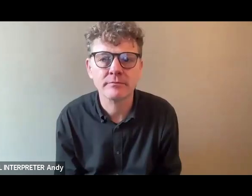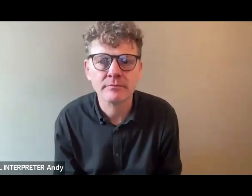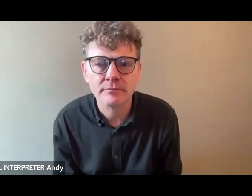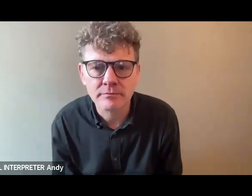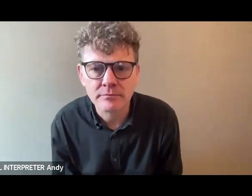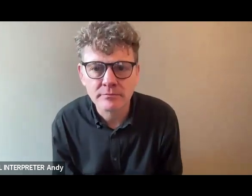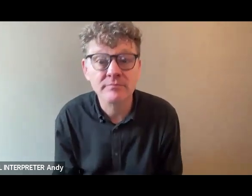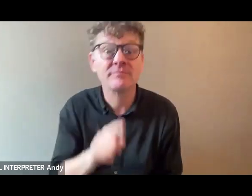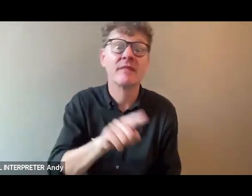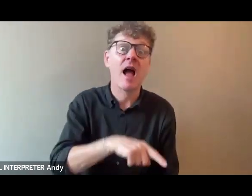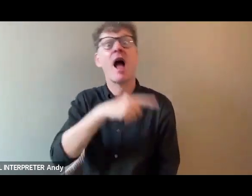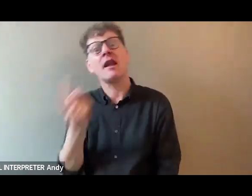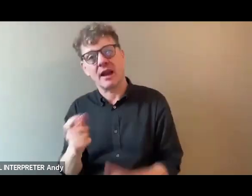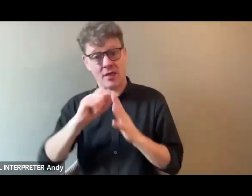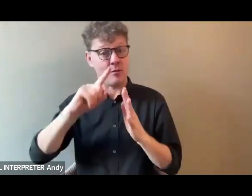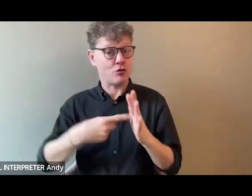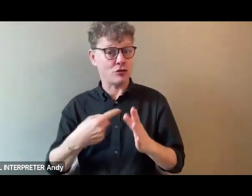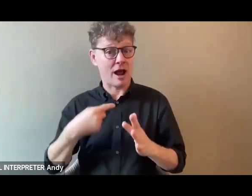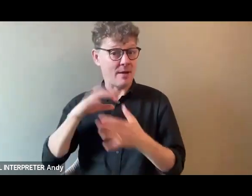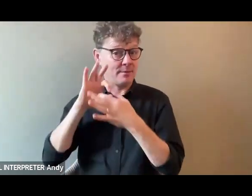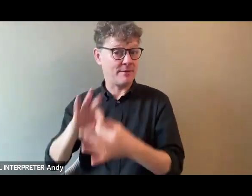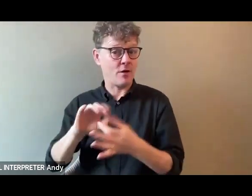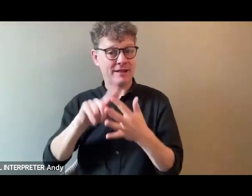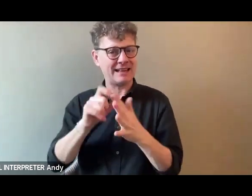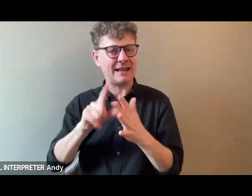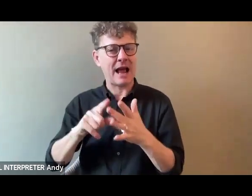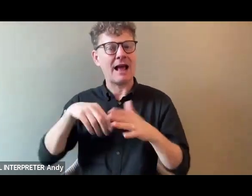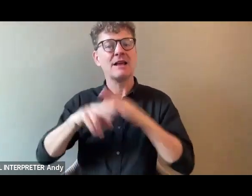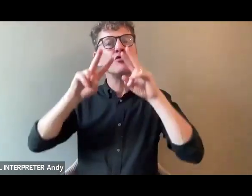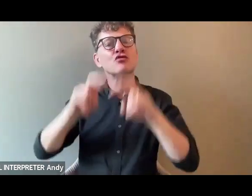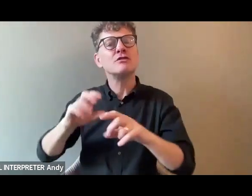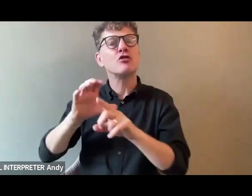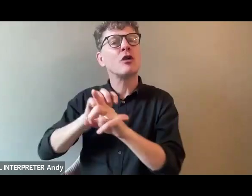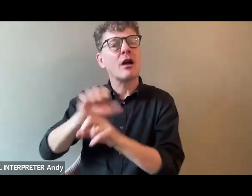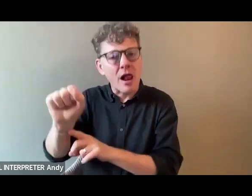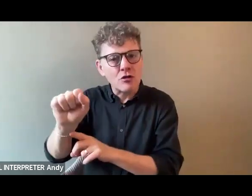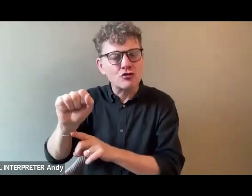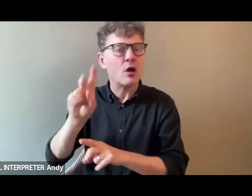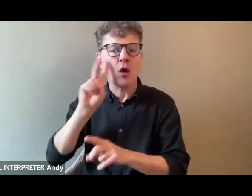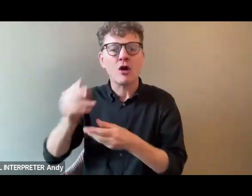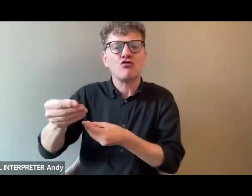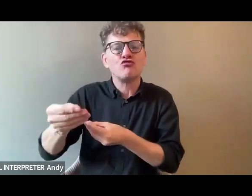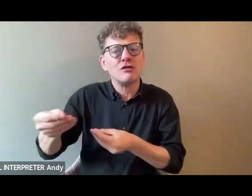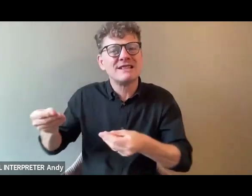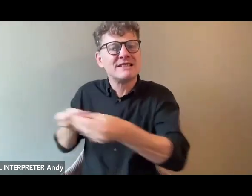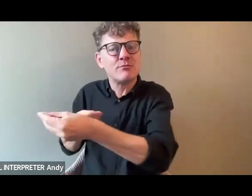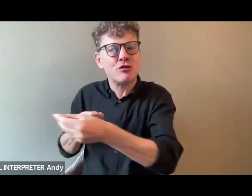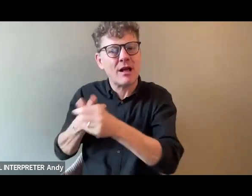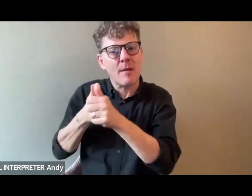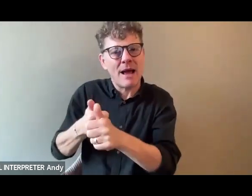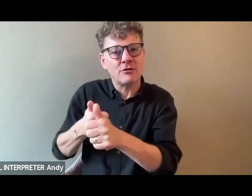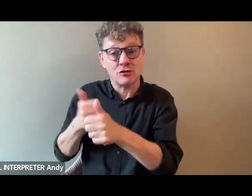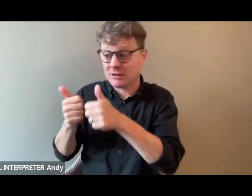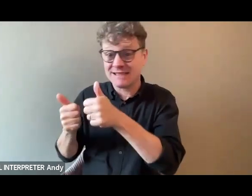And in another project that I'm doing on EDI in research culture, we're looking at reciprocal mentoring, where the more